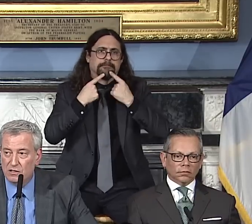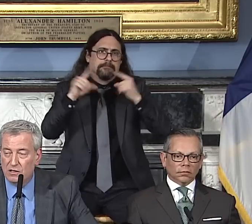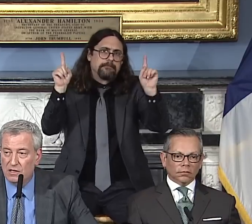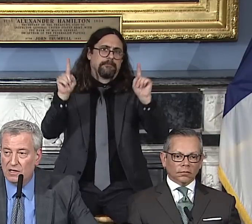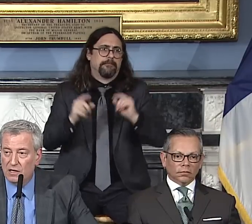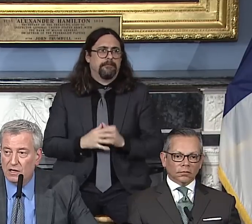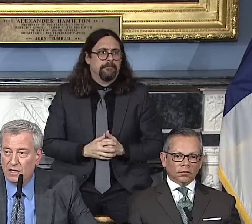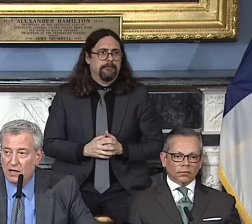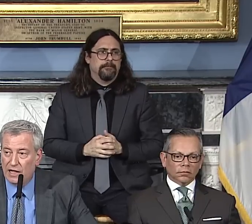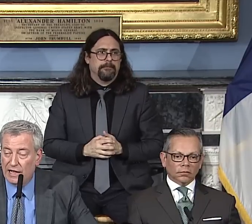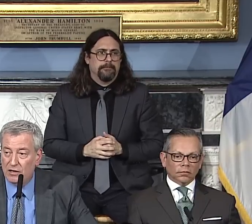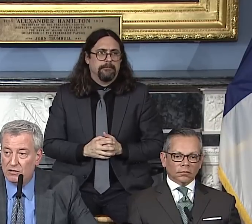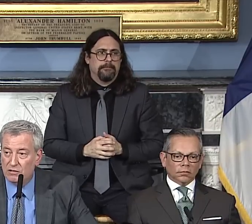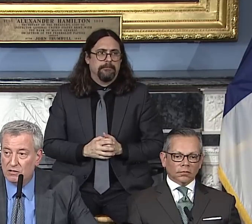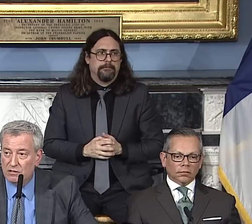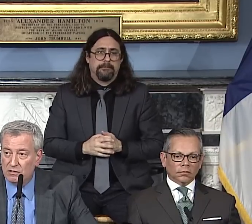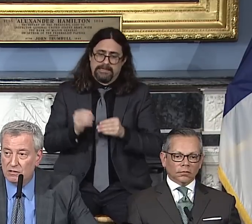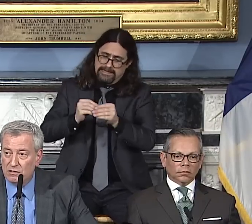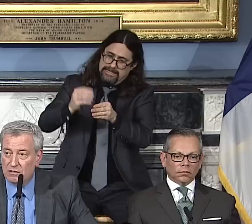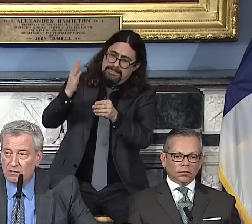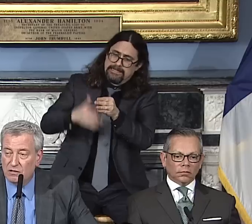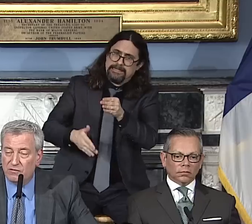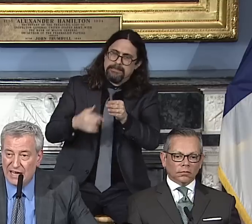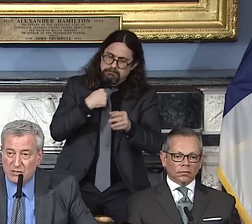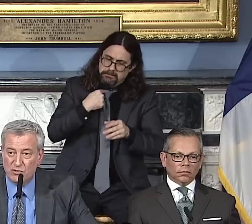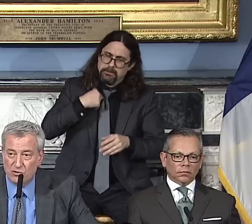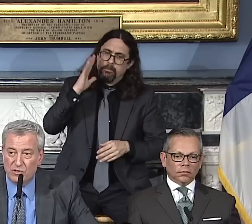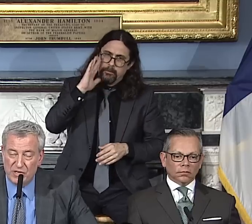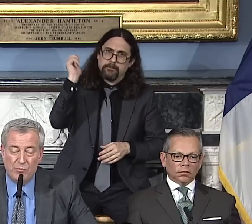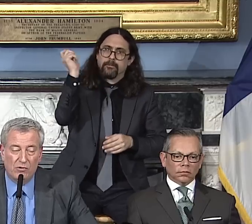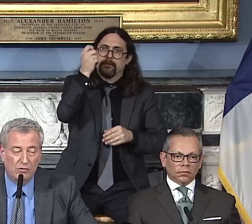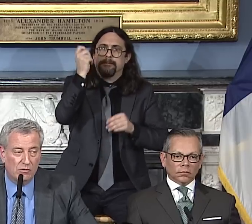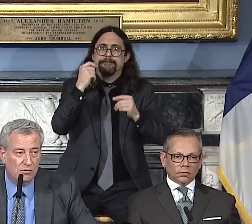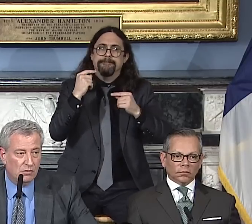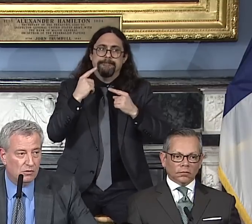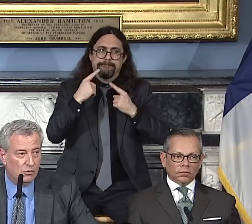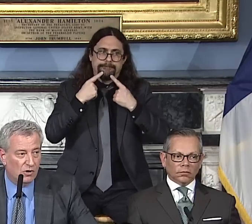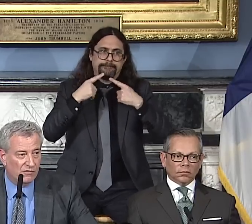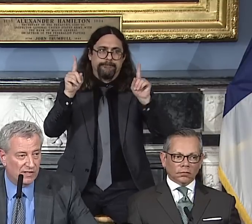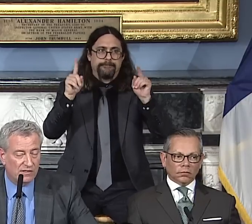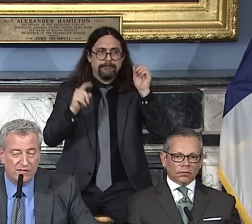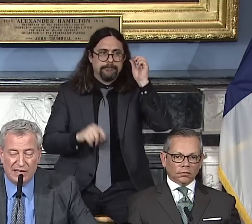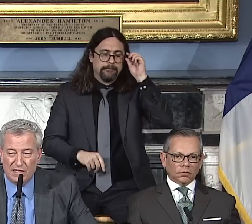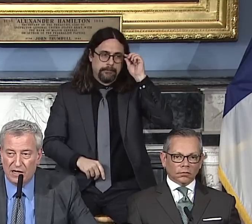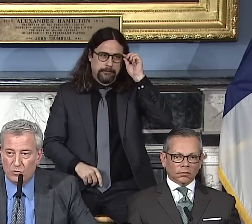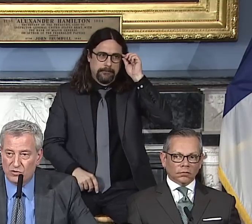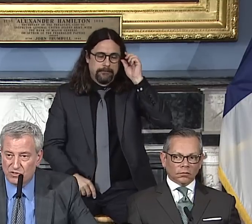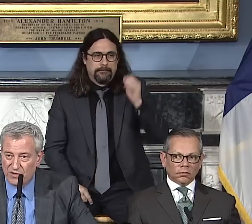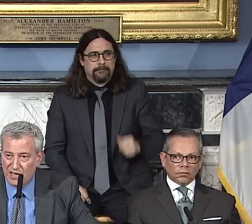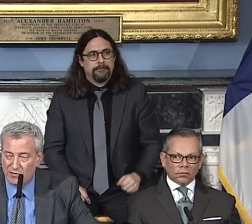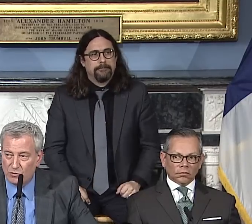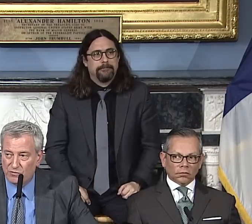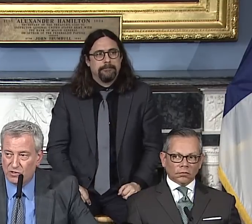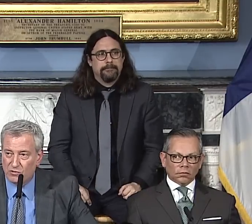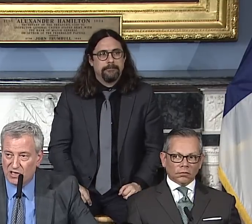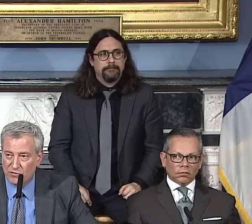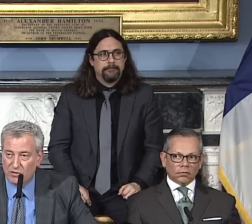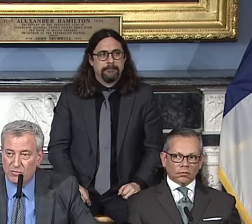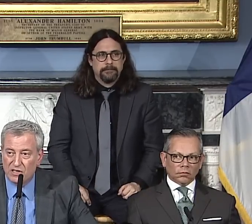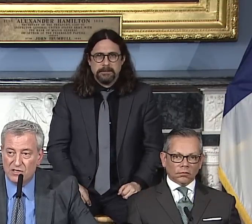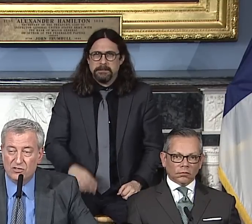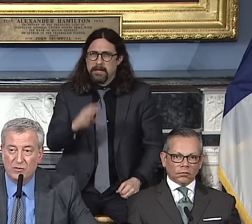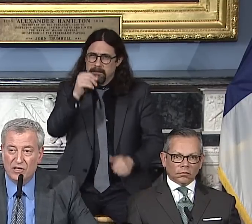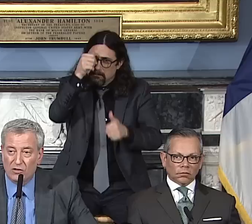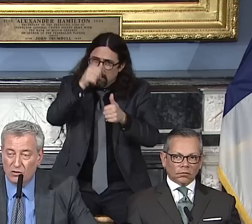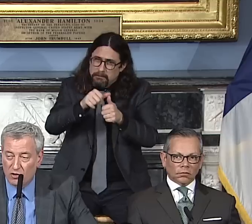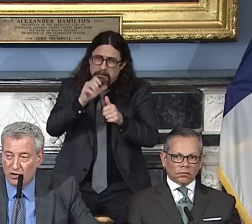end. And the vast majority of people who are afflicted, thank God, will survive and will fully recover.